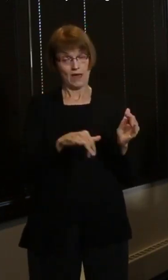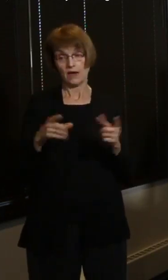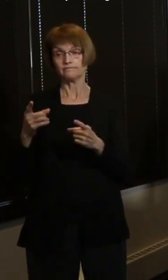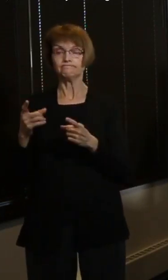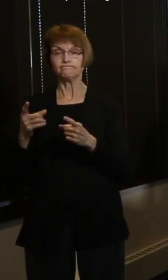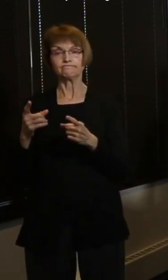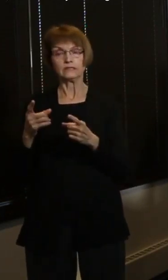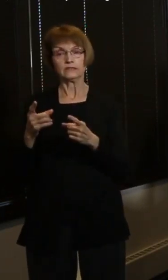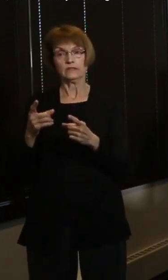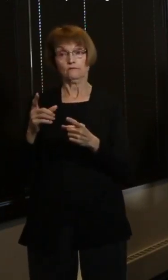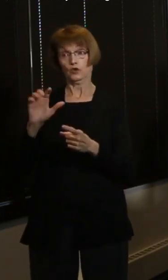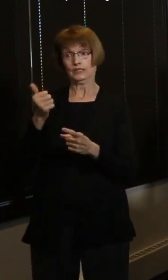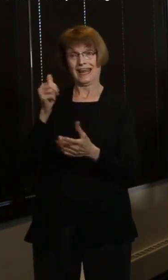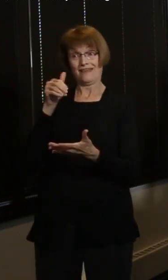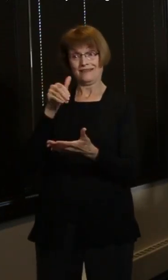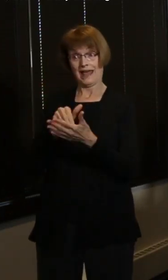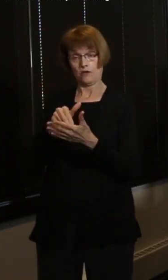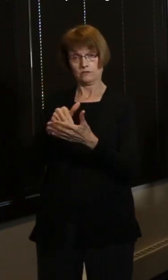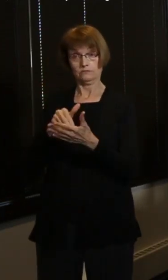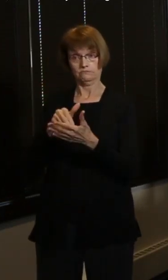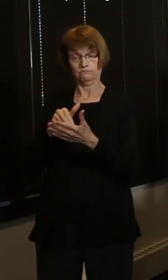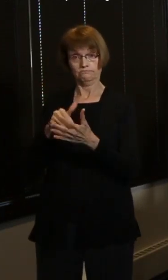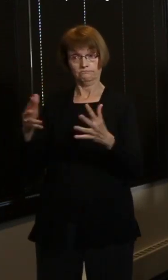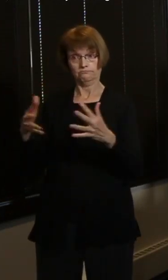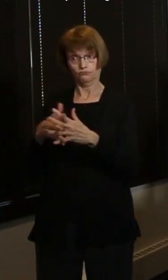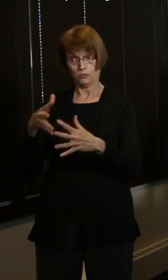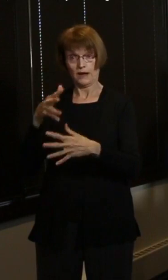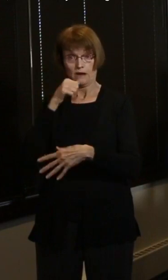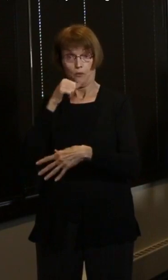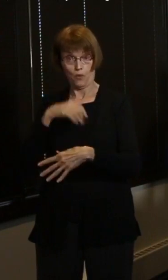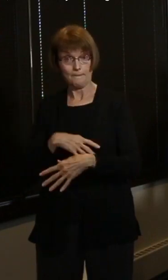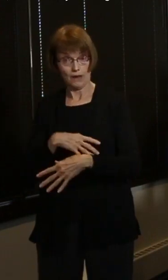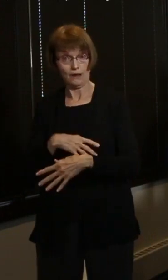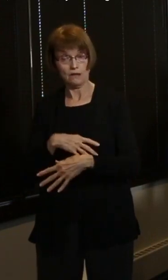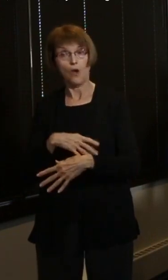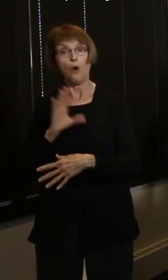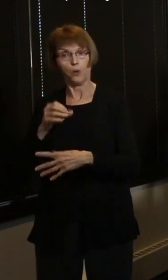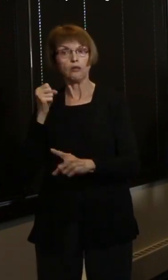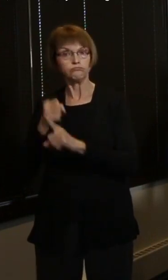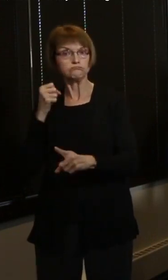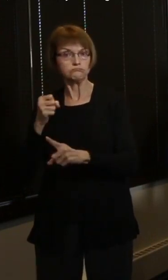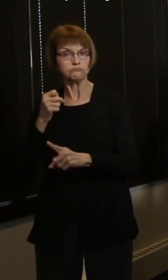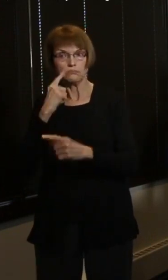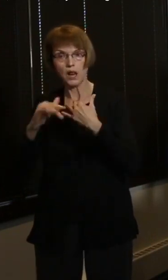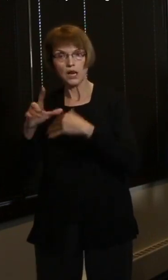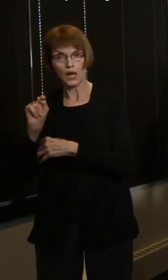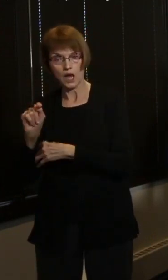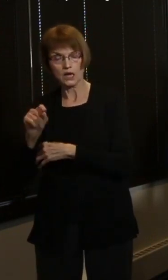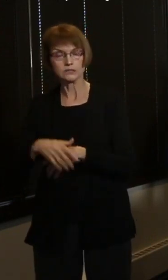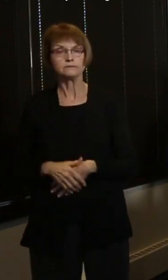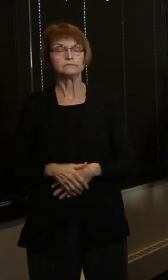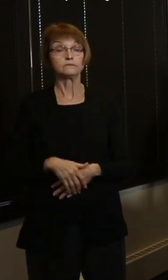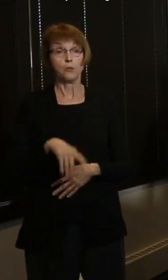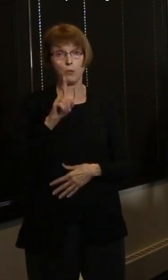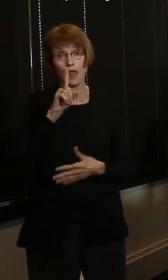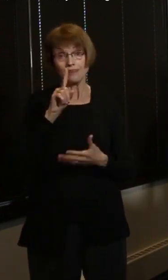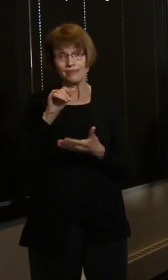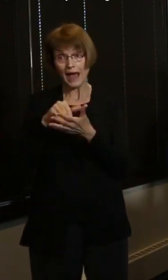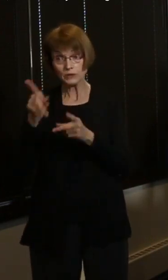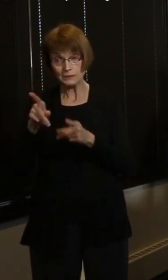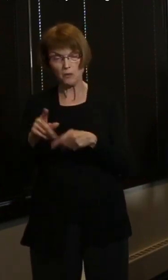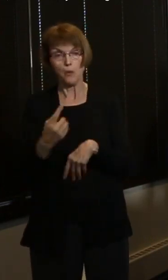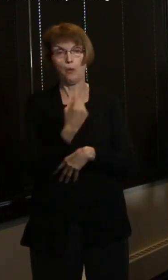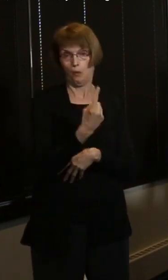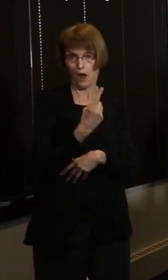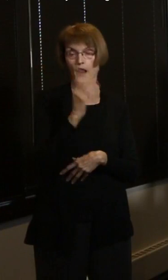around 1 in 10,000 women will develop blood clots during pregnancy. About 1 in 1,000 people will develop